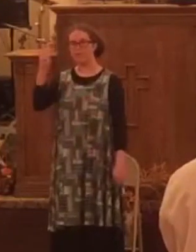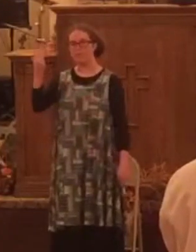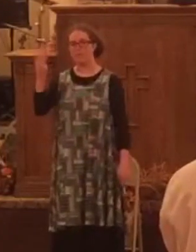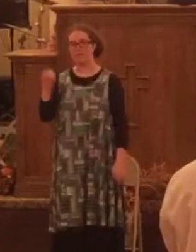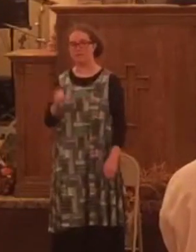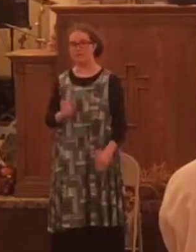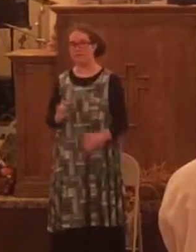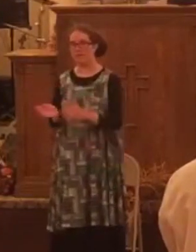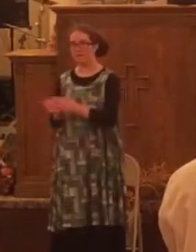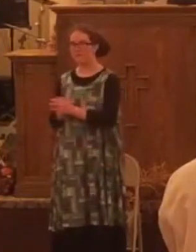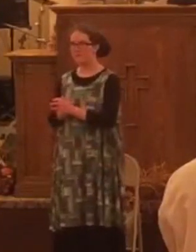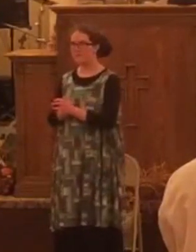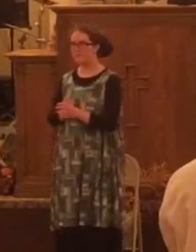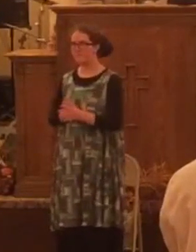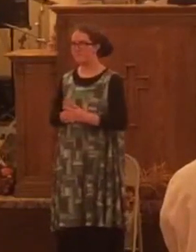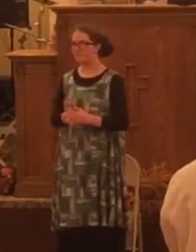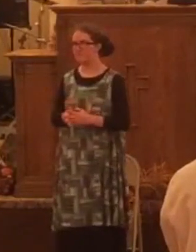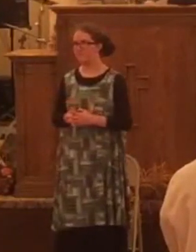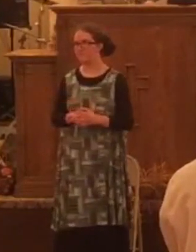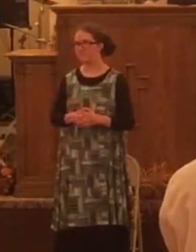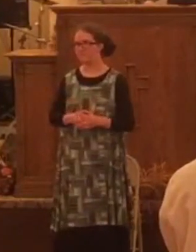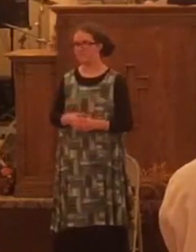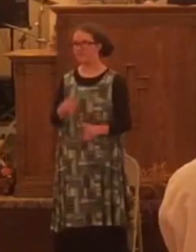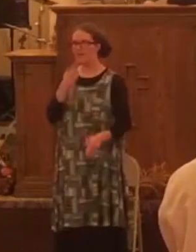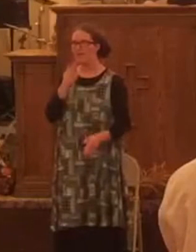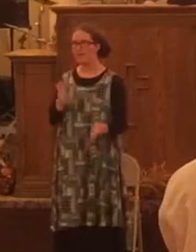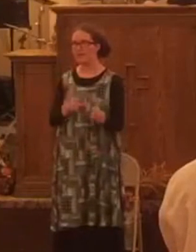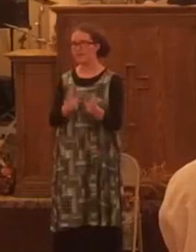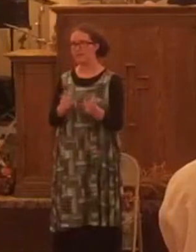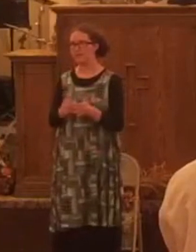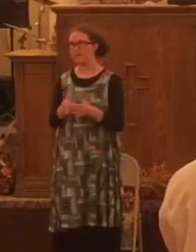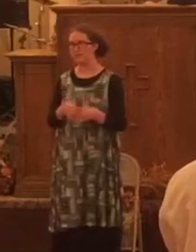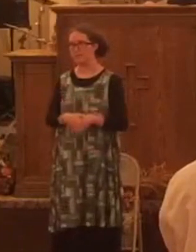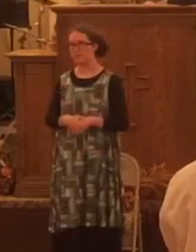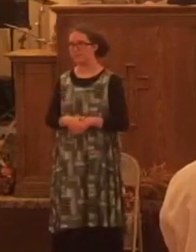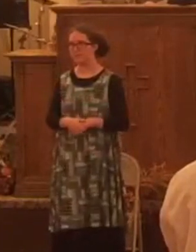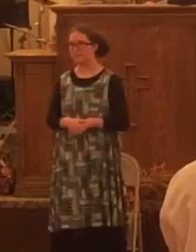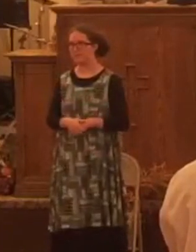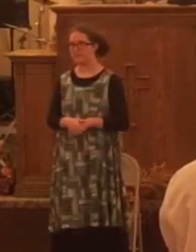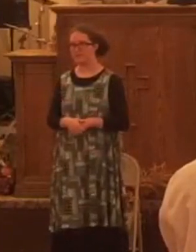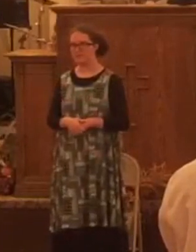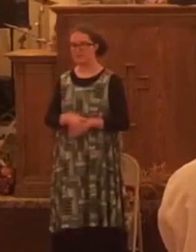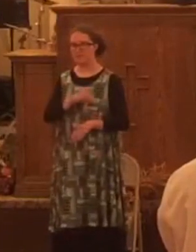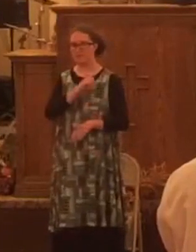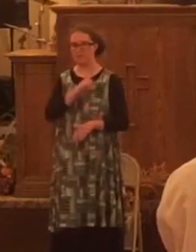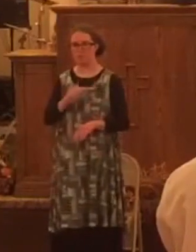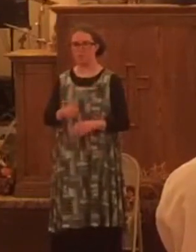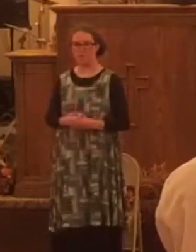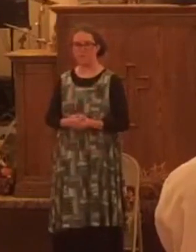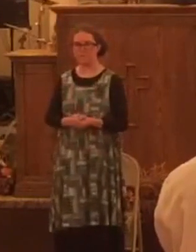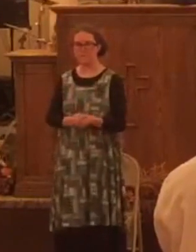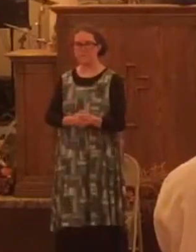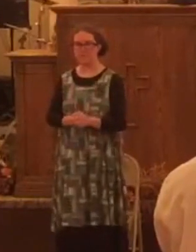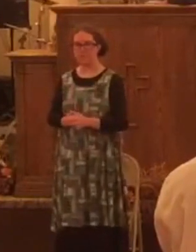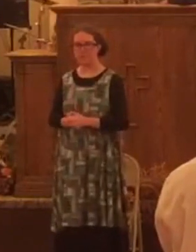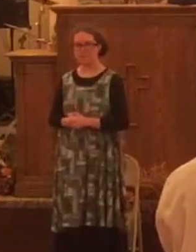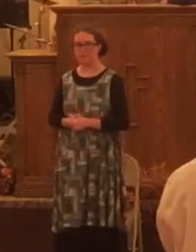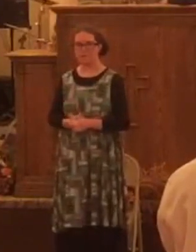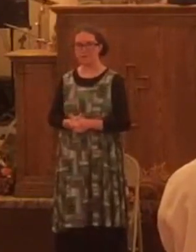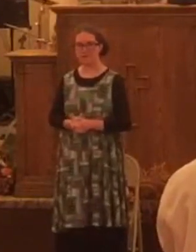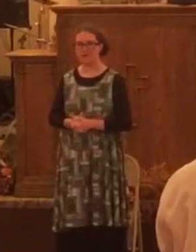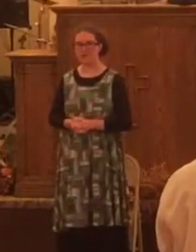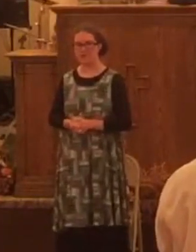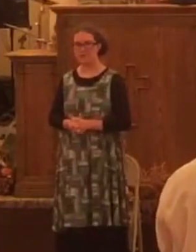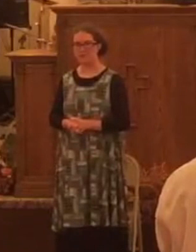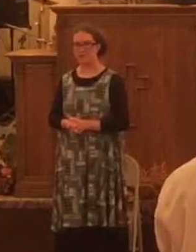4. Praise God. Thank you, Jesus. Amen. Lord, have your way.